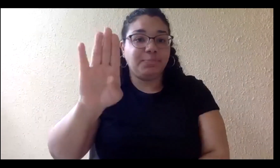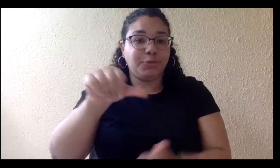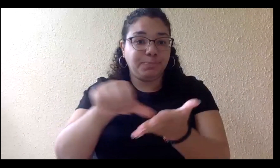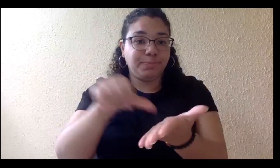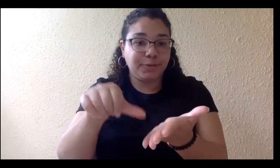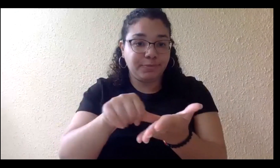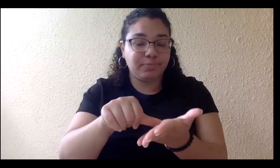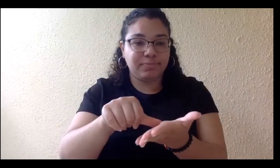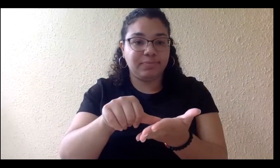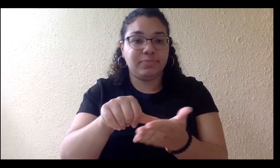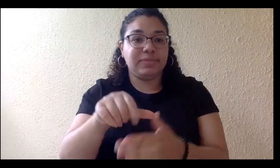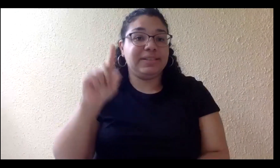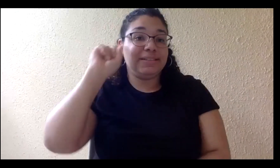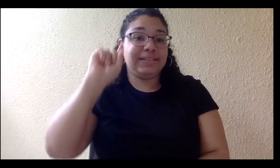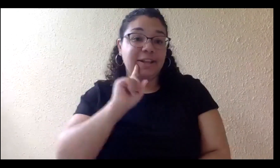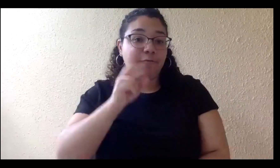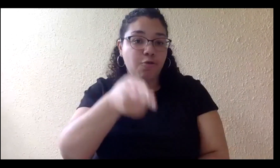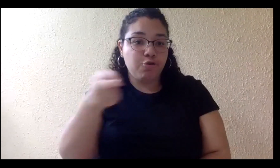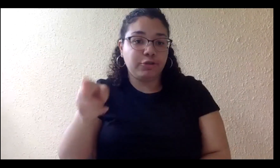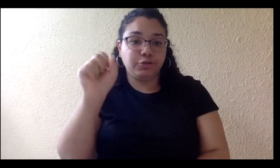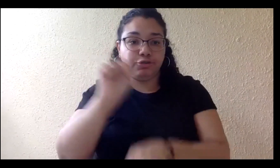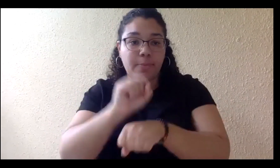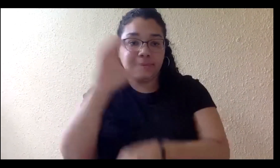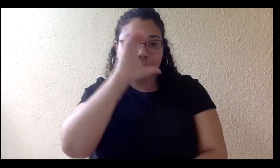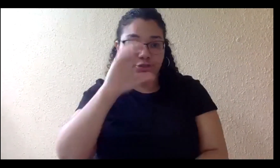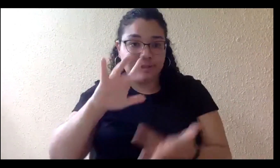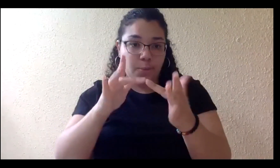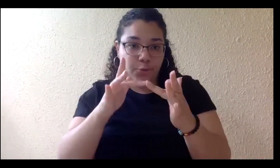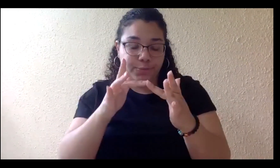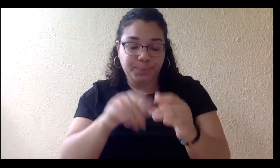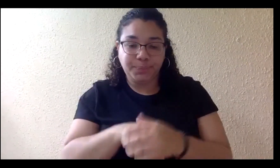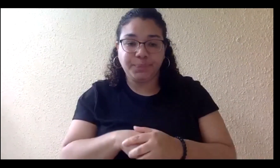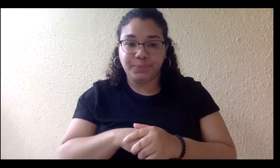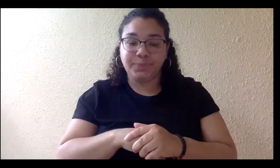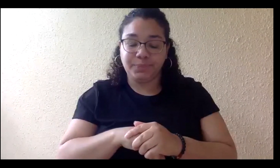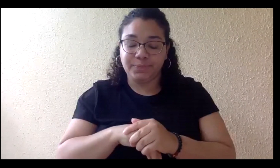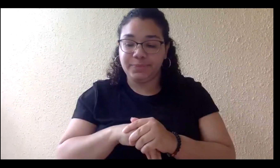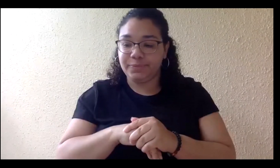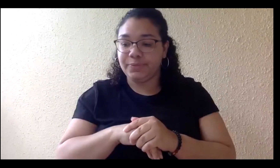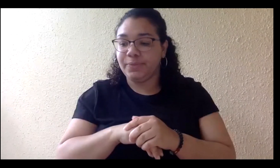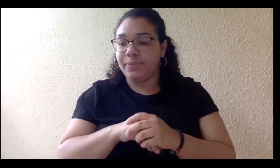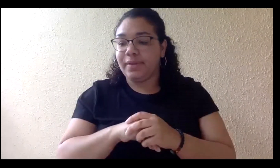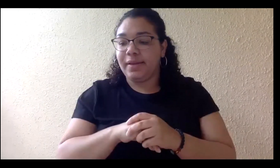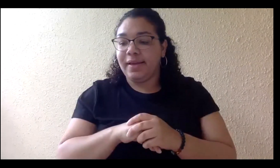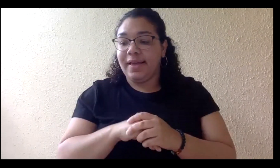So at that time, I decided to set up the Facebook page, Deaf and Hard of Hearing Job Seekers Network.